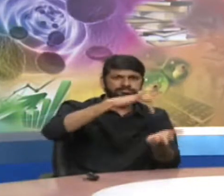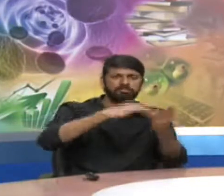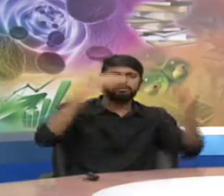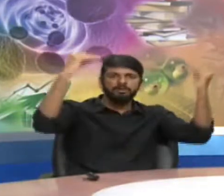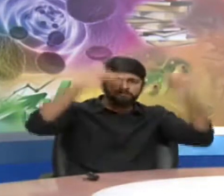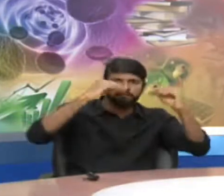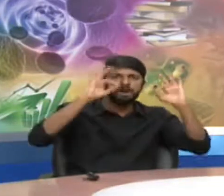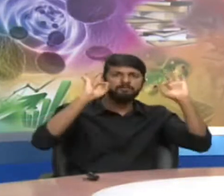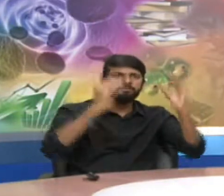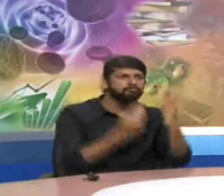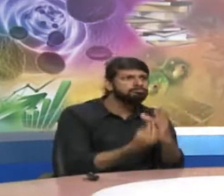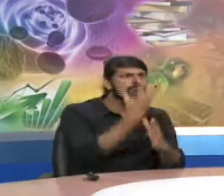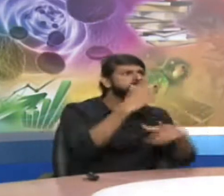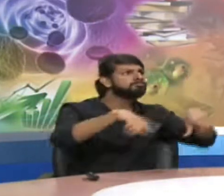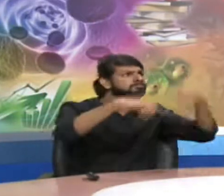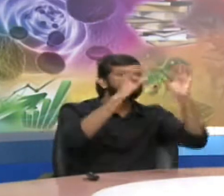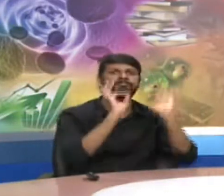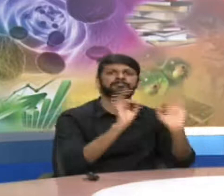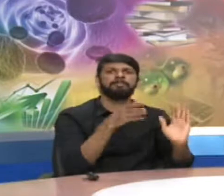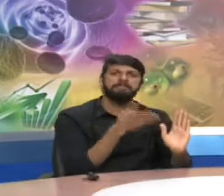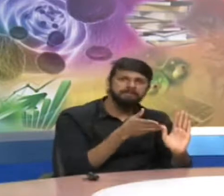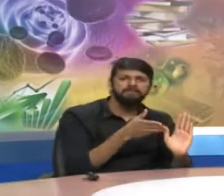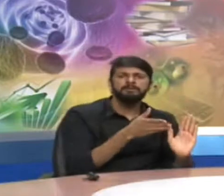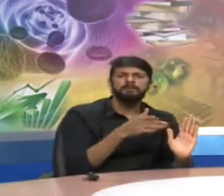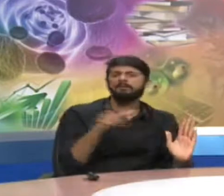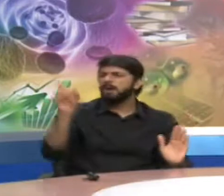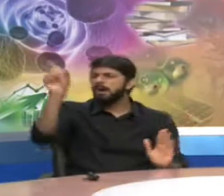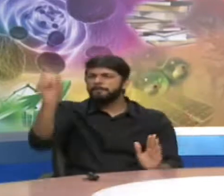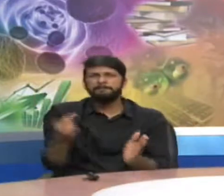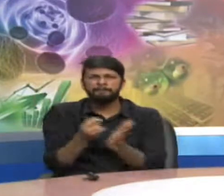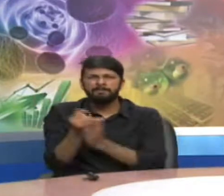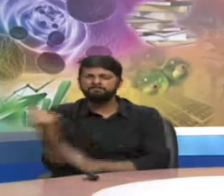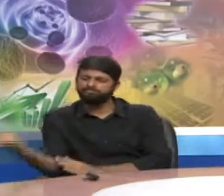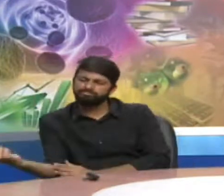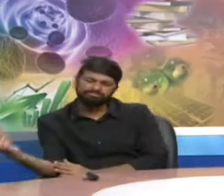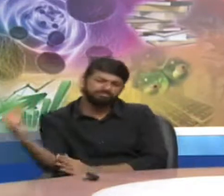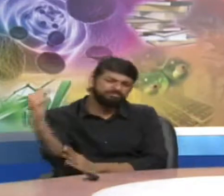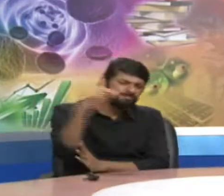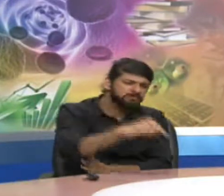The drought was very painful for the people.